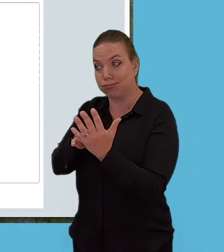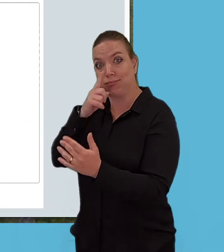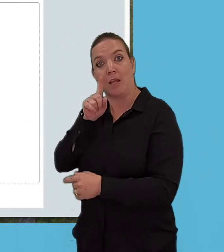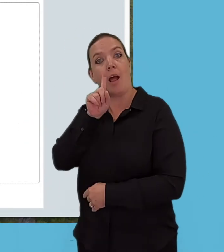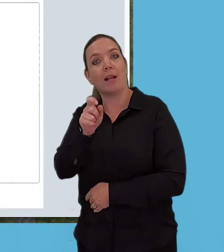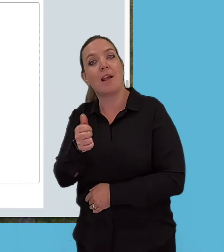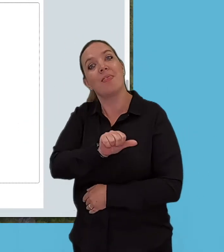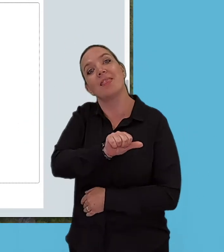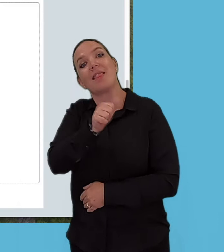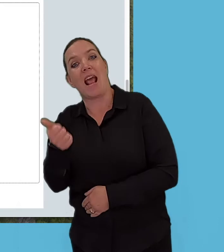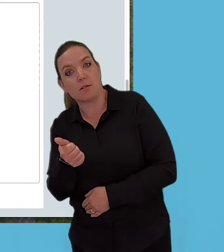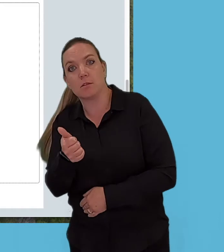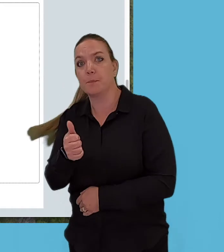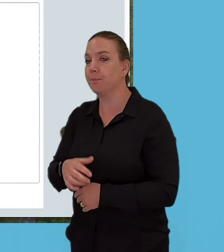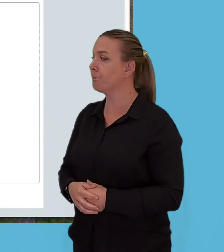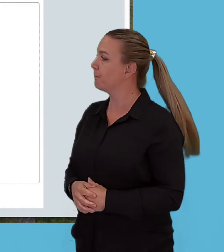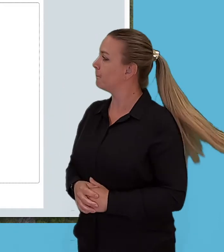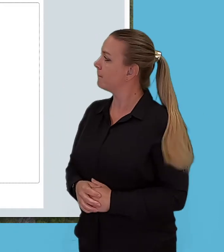screen.